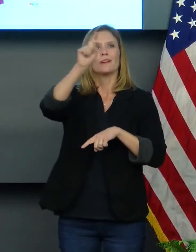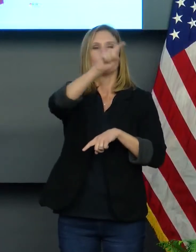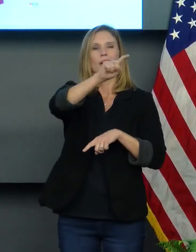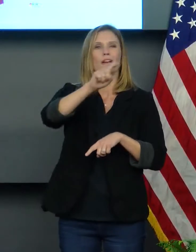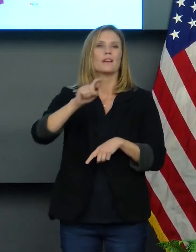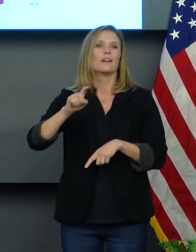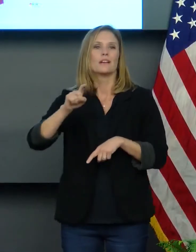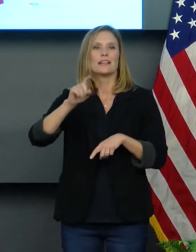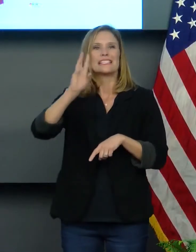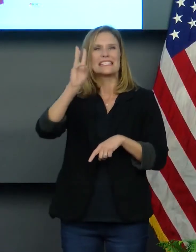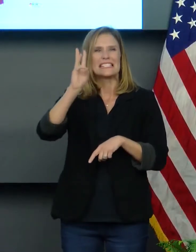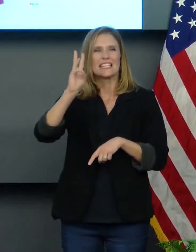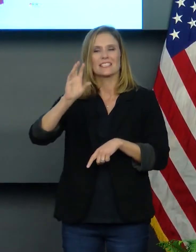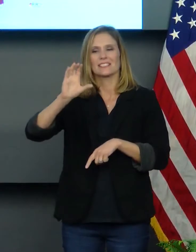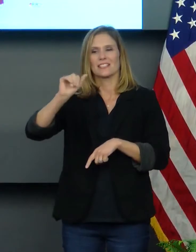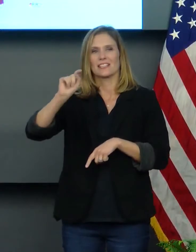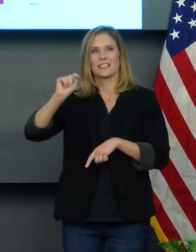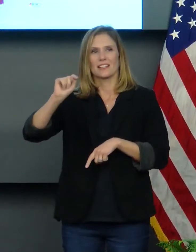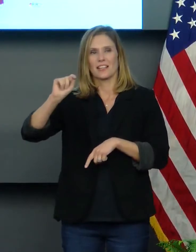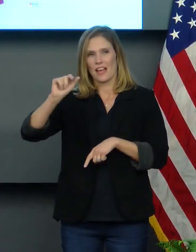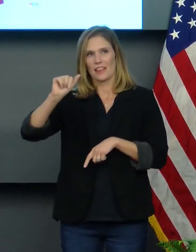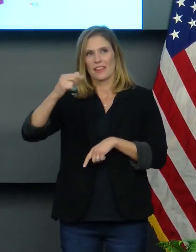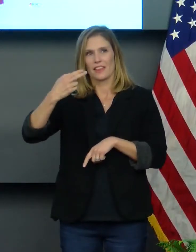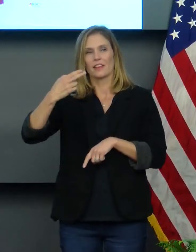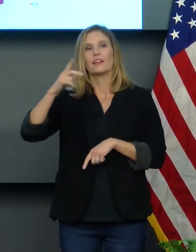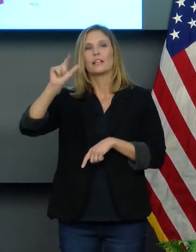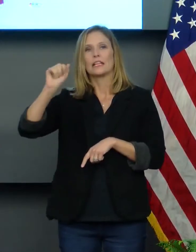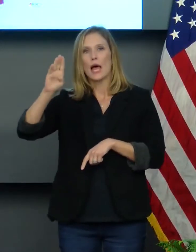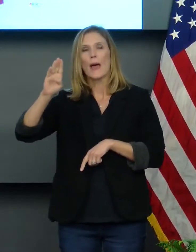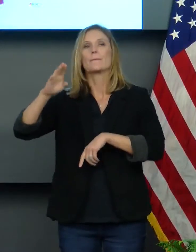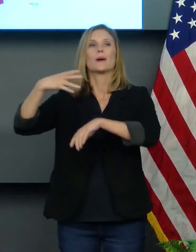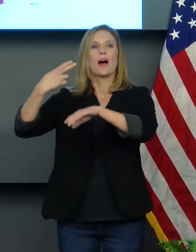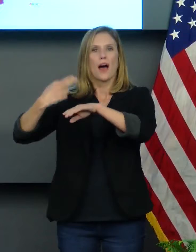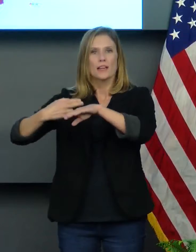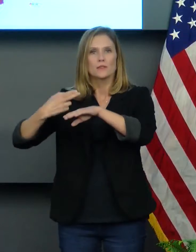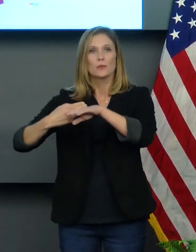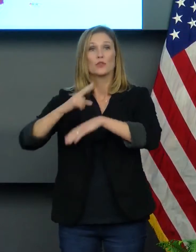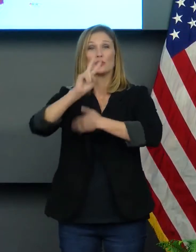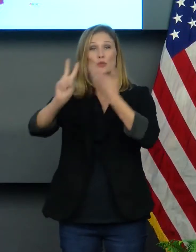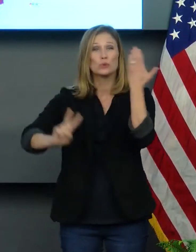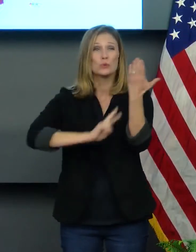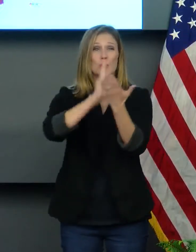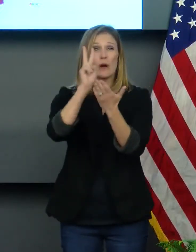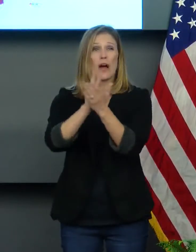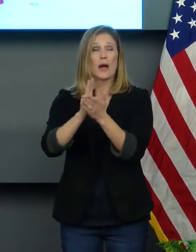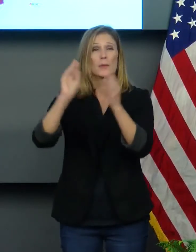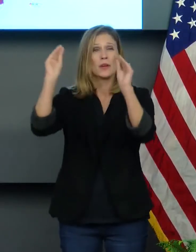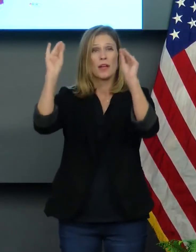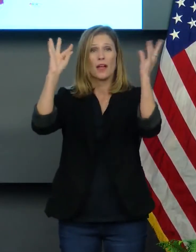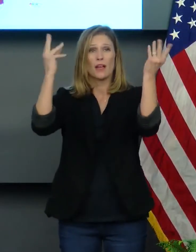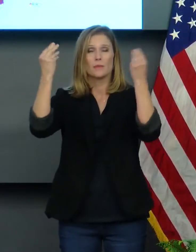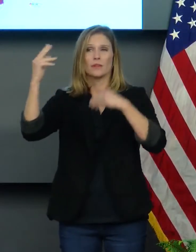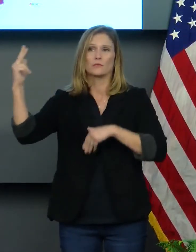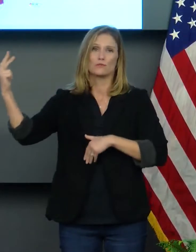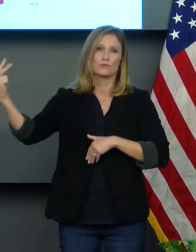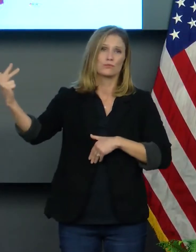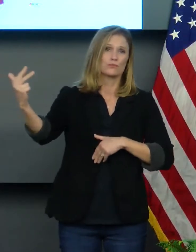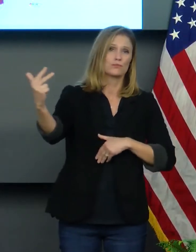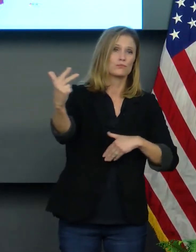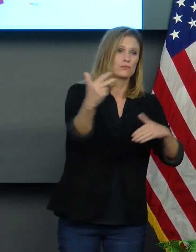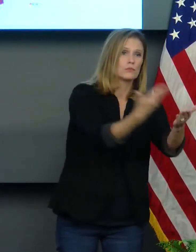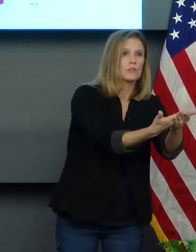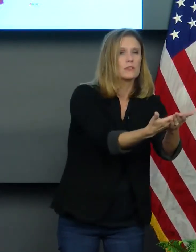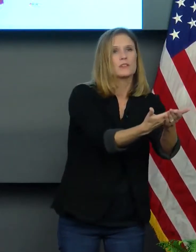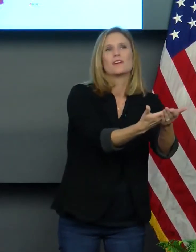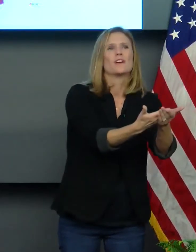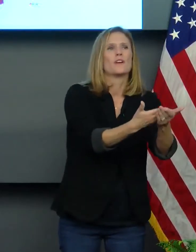lab capable hospitals to get to us. A 2-hour ambulance ride to get to us for a condition that